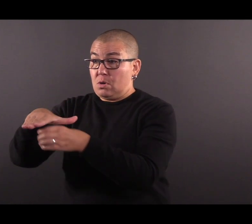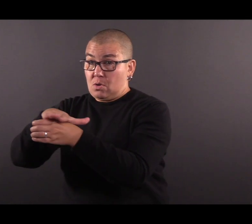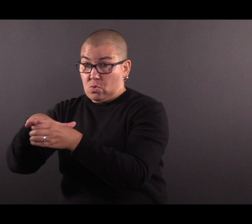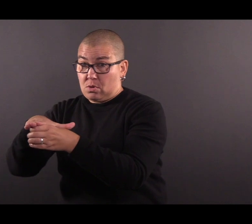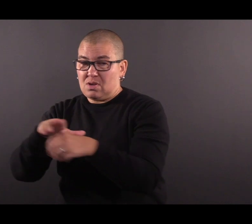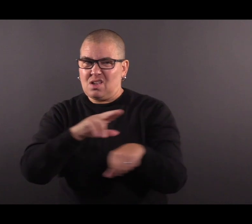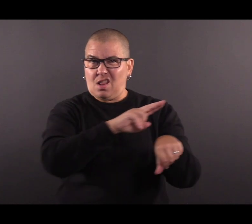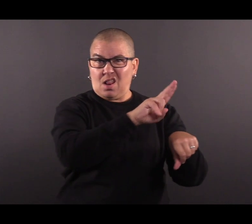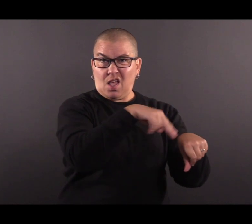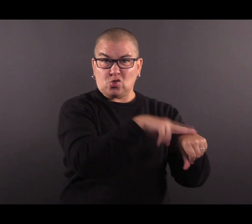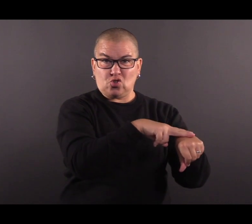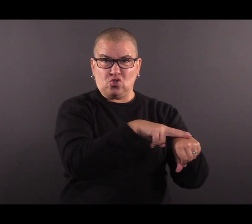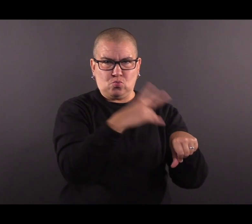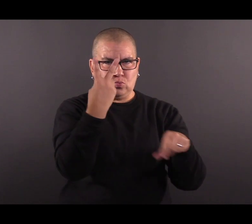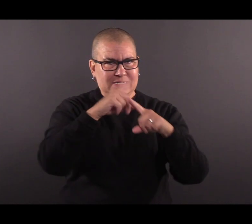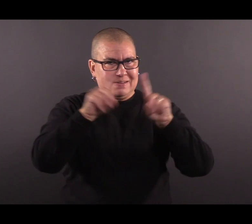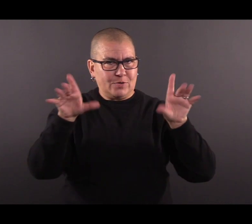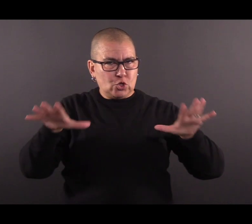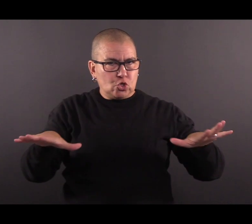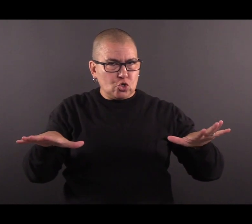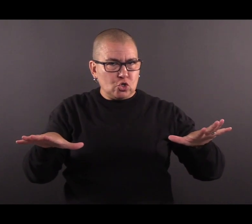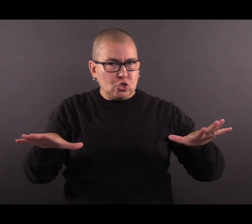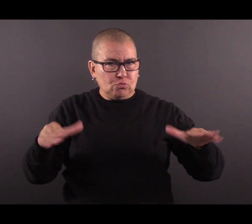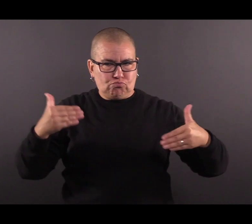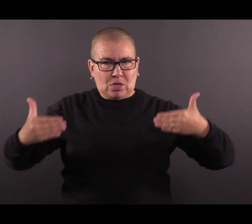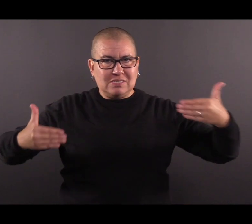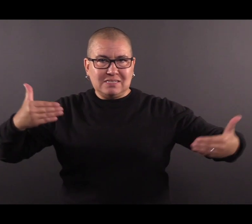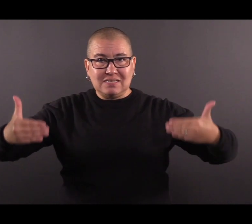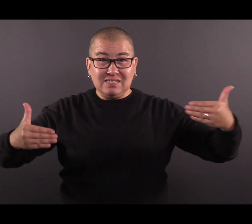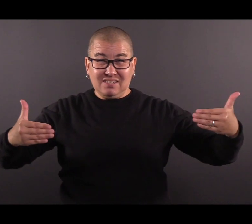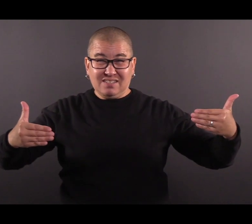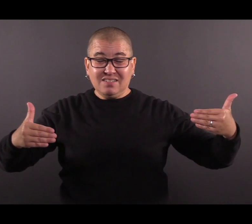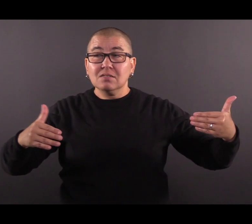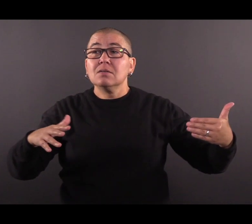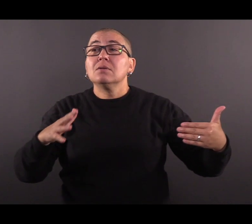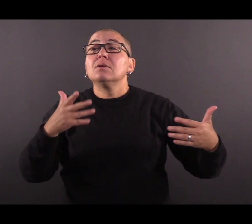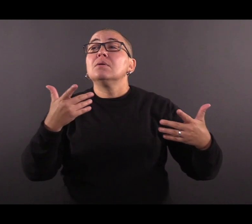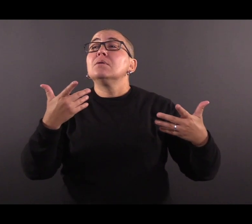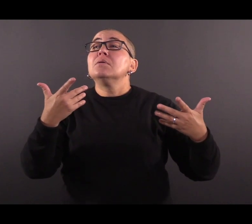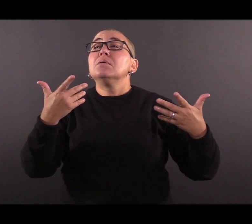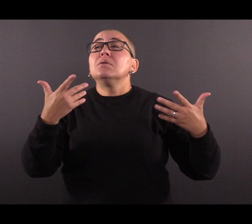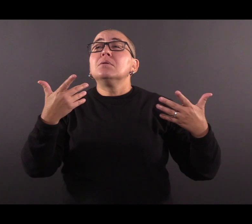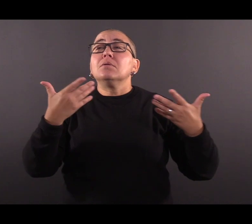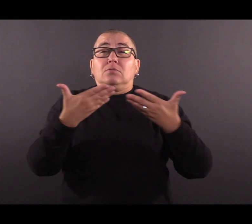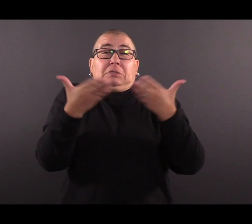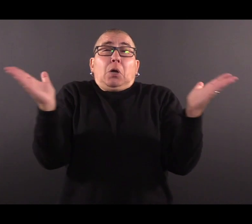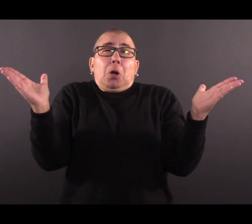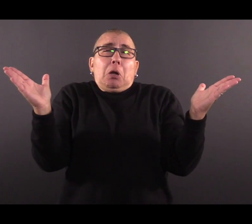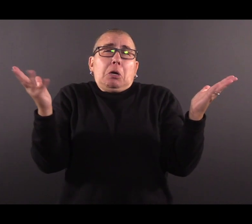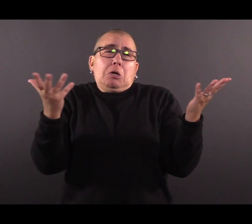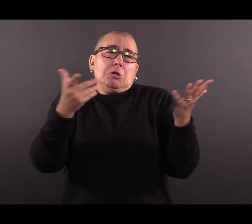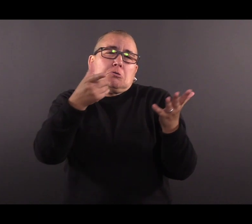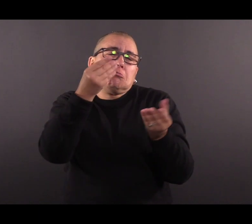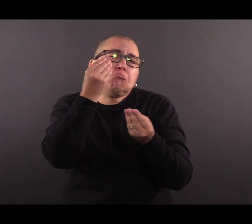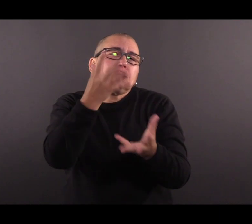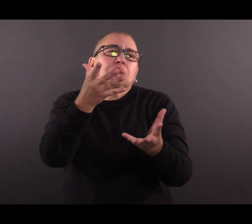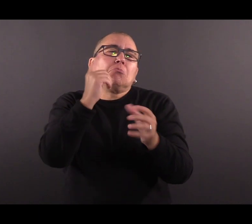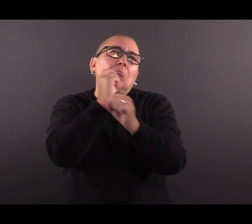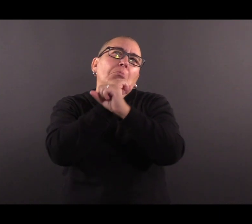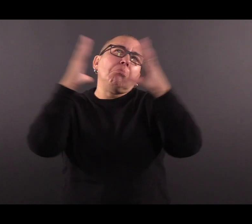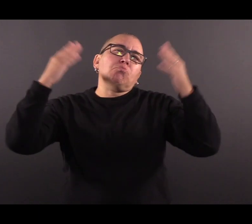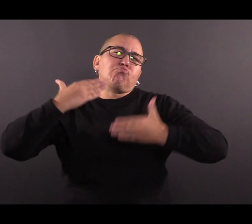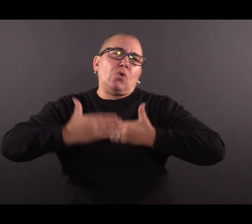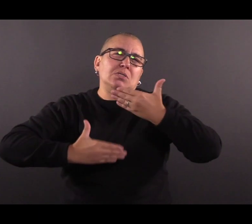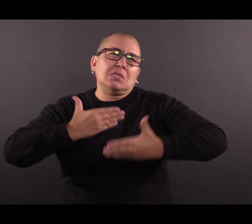application. Here we will go over a general framework for those two processes. We will be